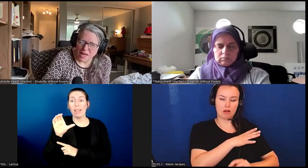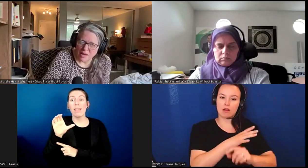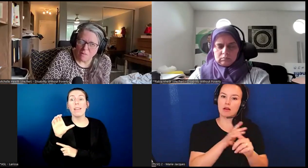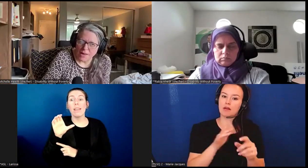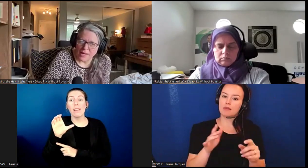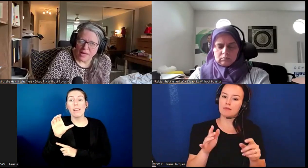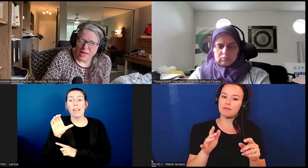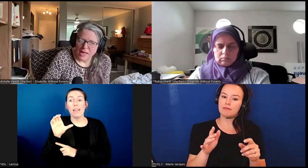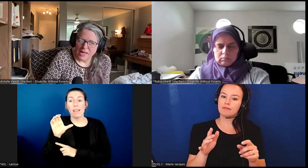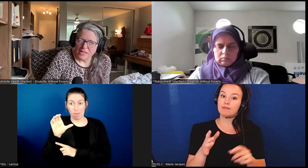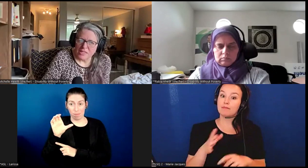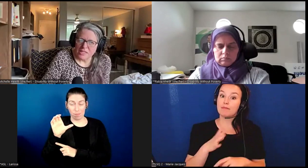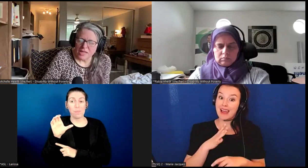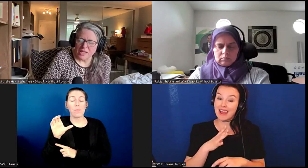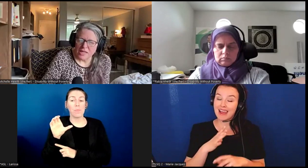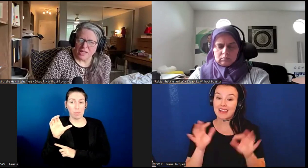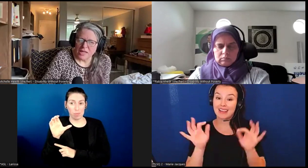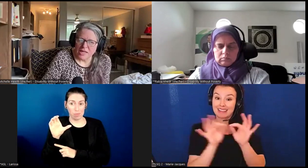of a gateway.